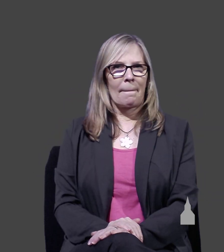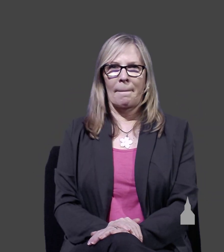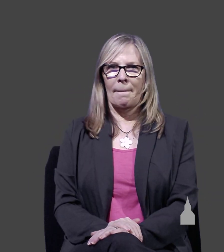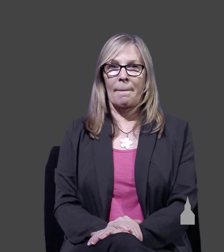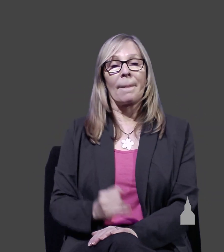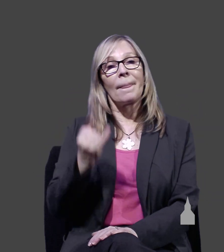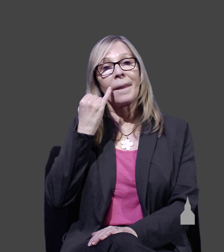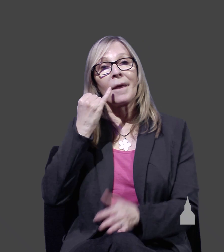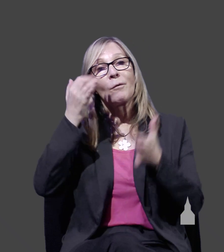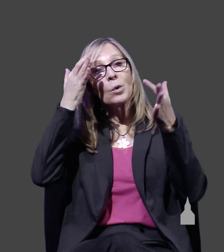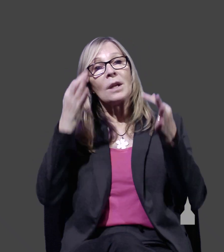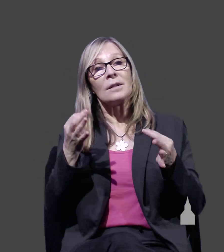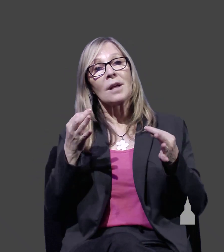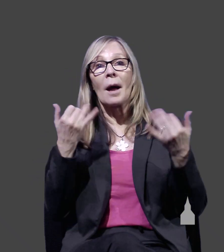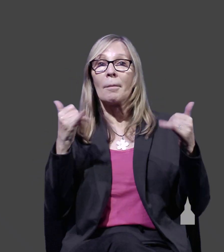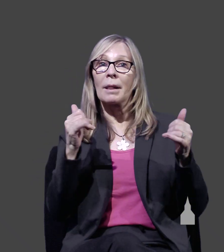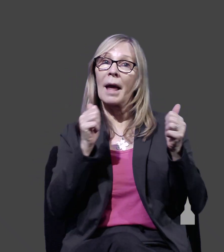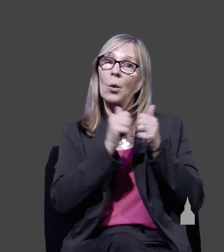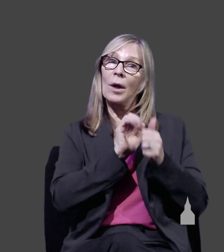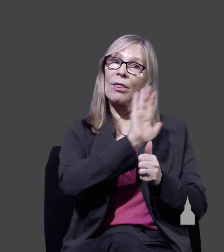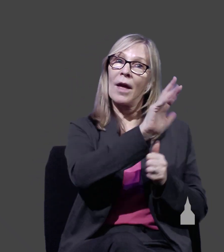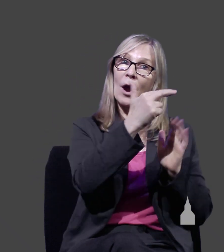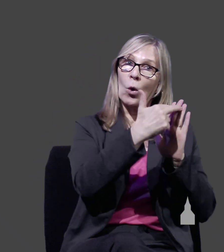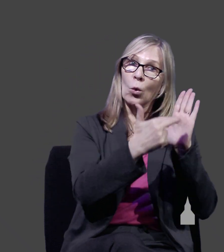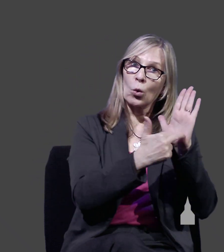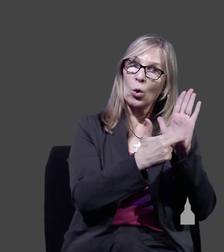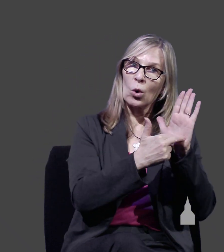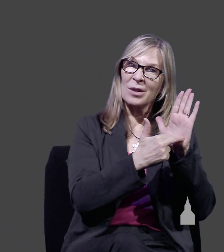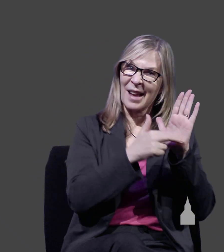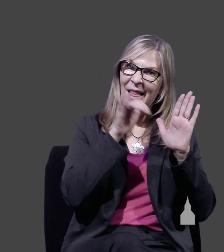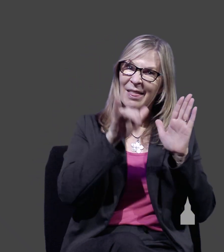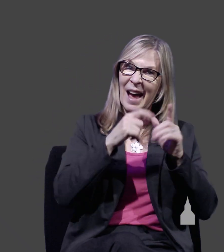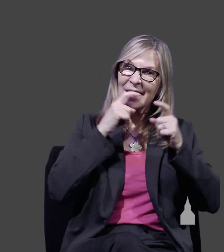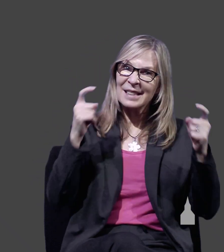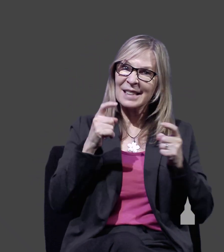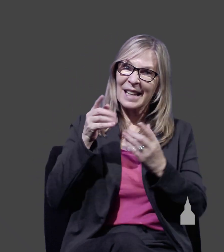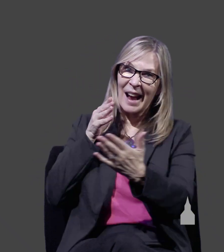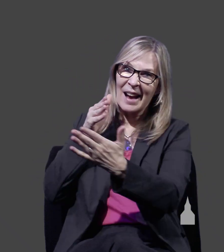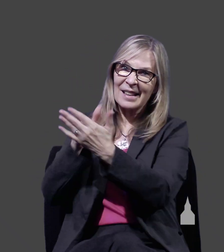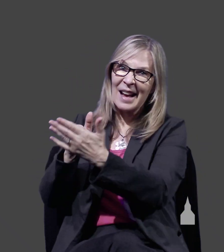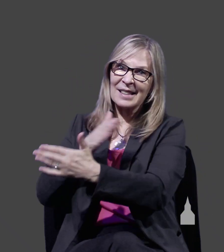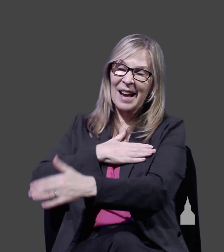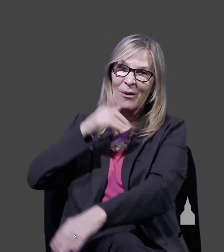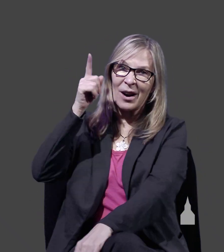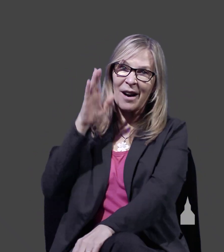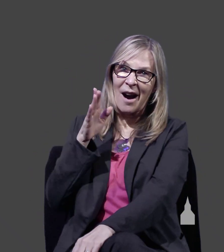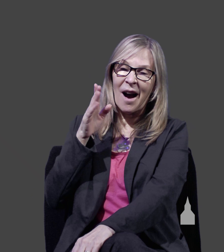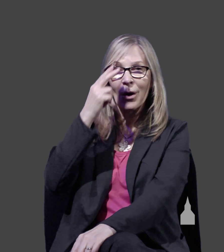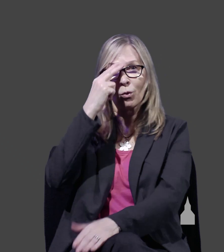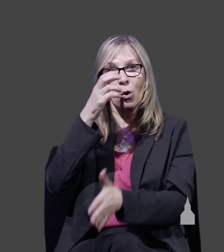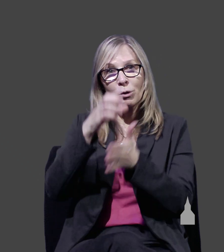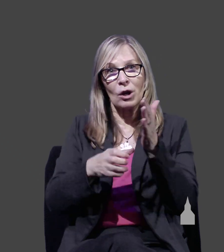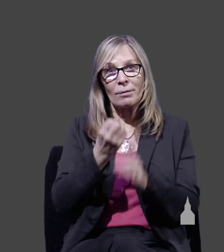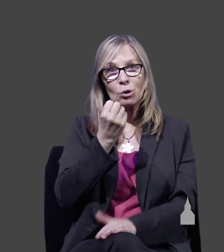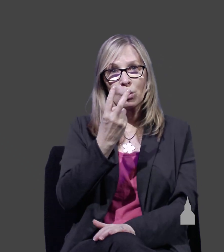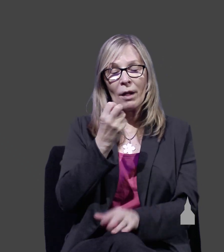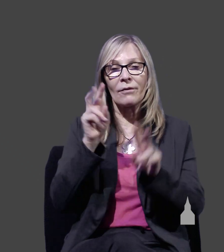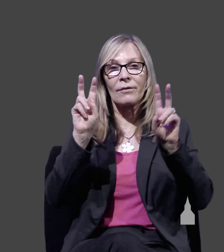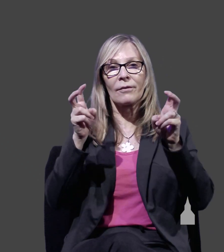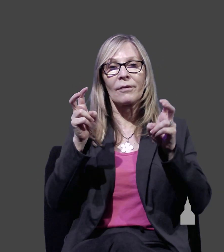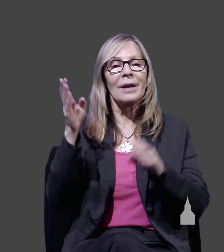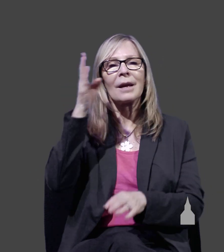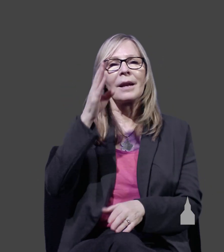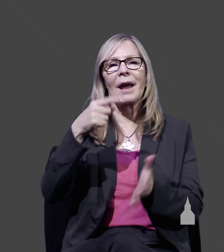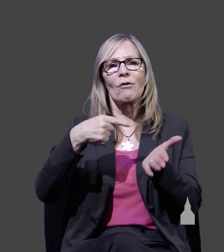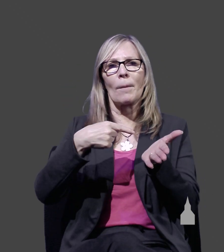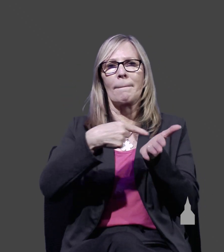And if we decide we're going to play by their rules, we're sinning against our God. Romans 12, 17 to 18 says this: never pay